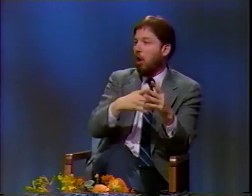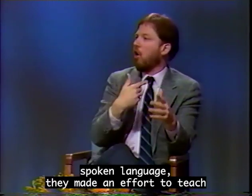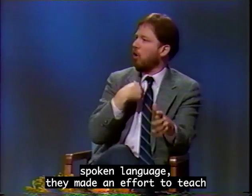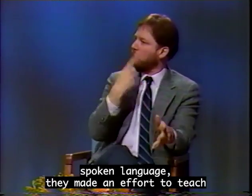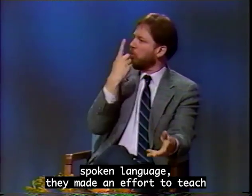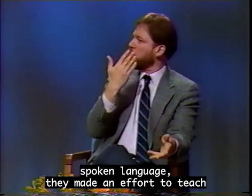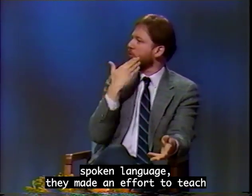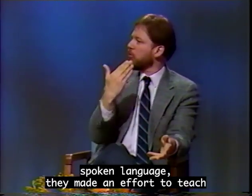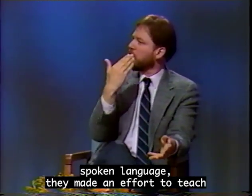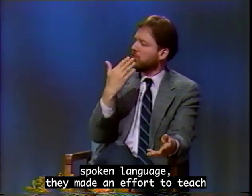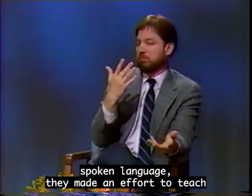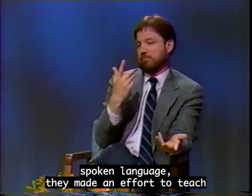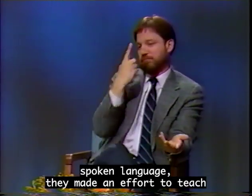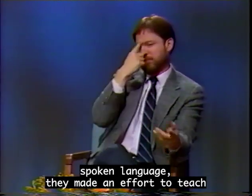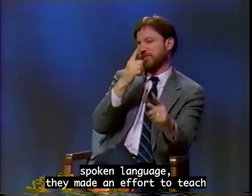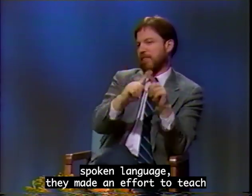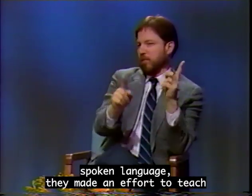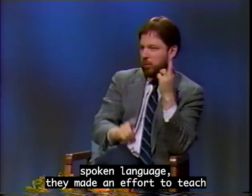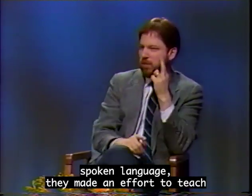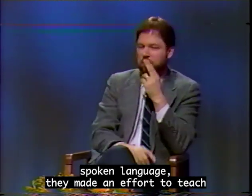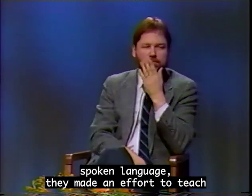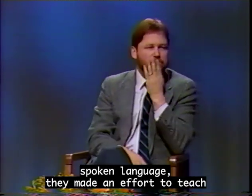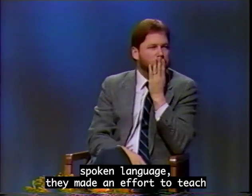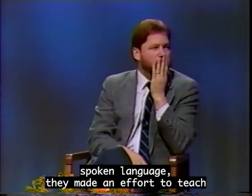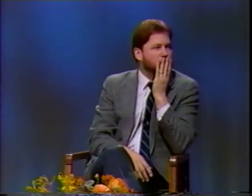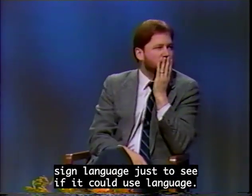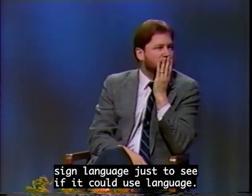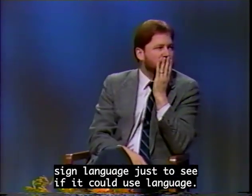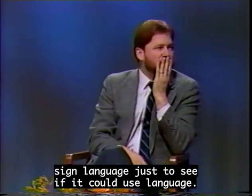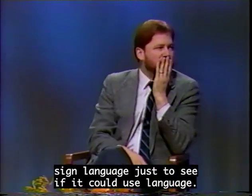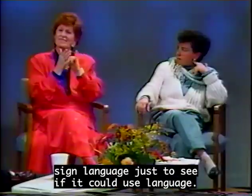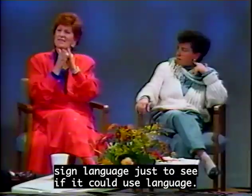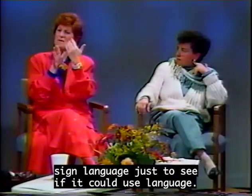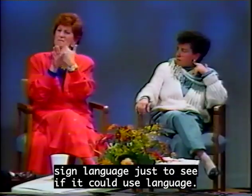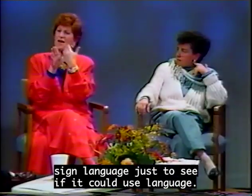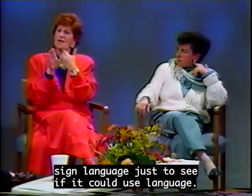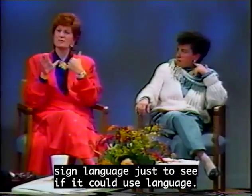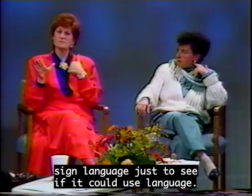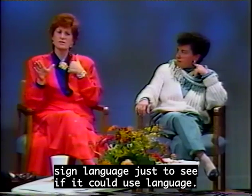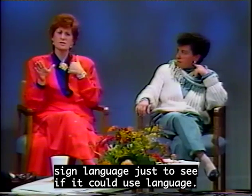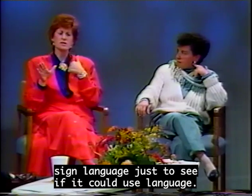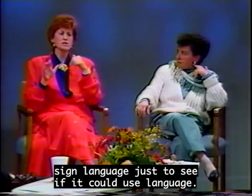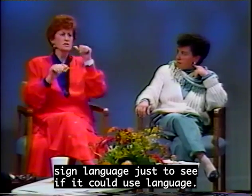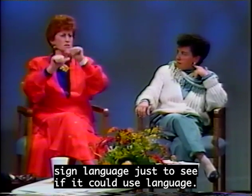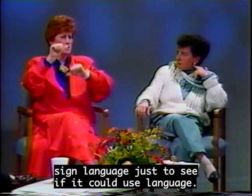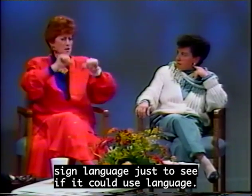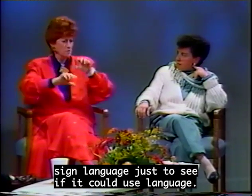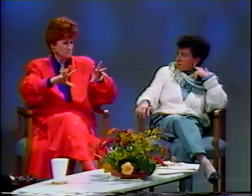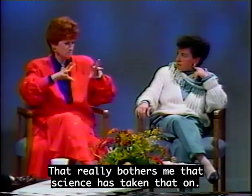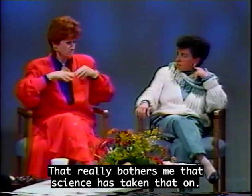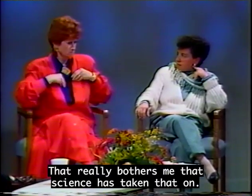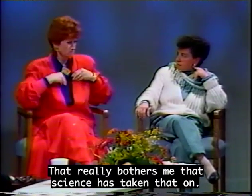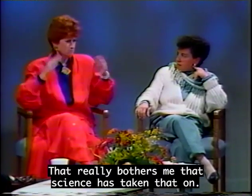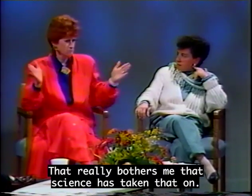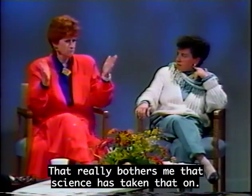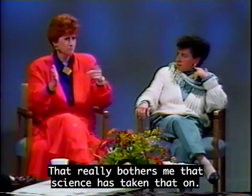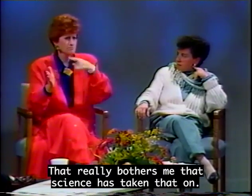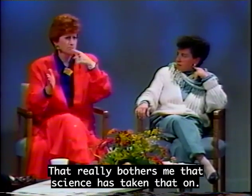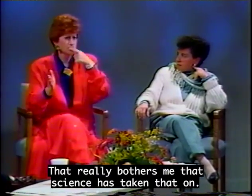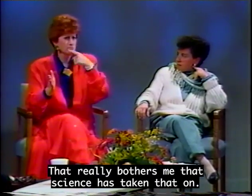produce spoken language, they made an effort to teach sign language just to see if it could use language. That really bothers me that